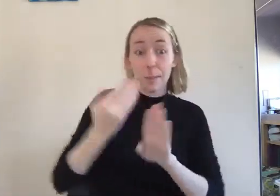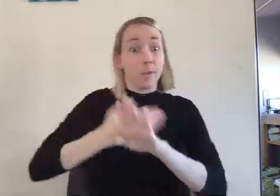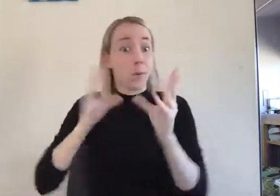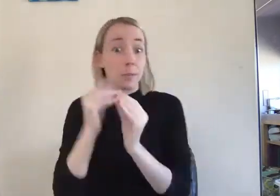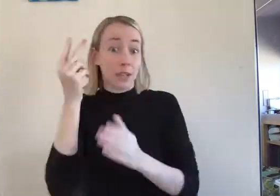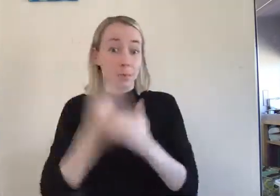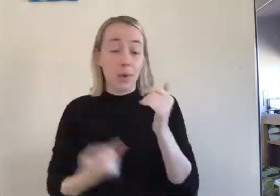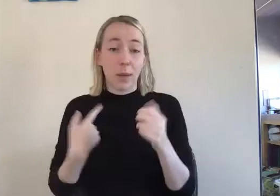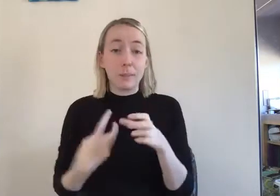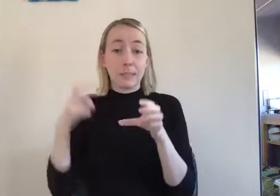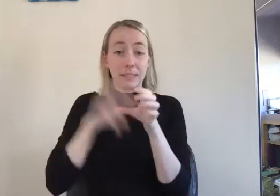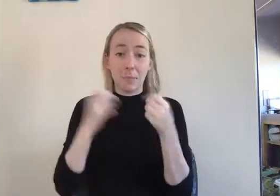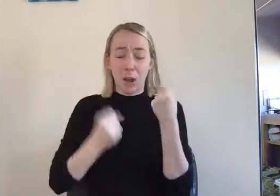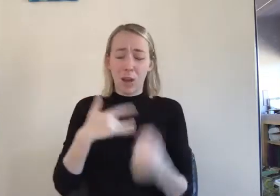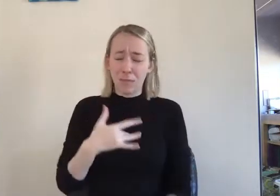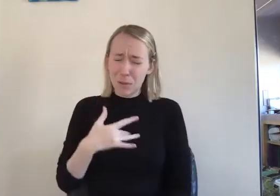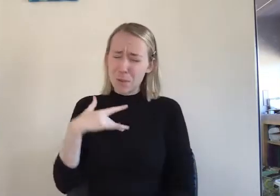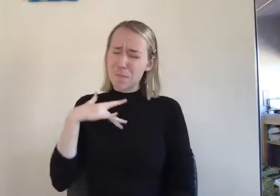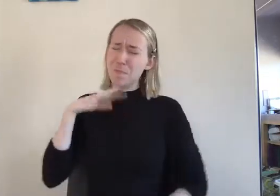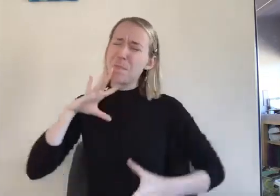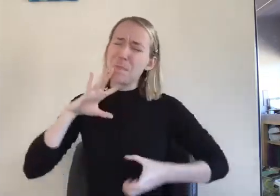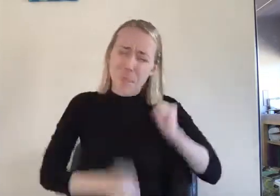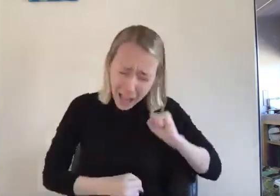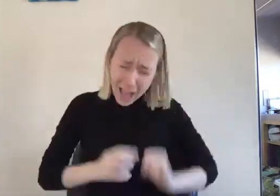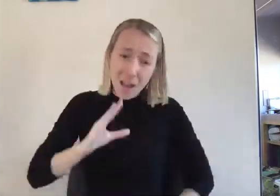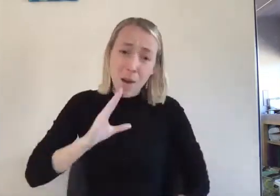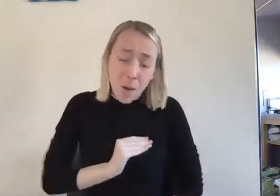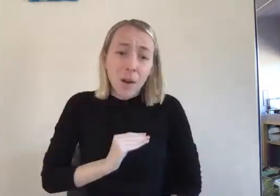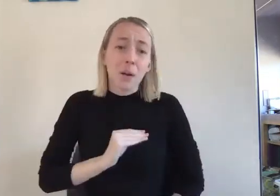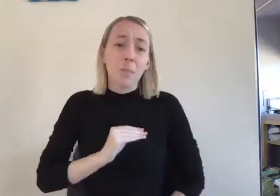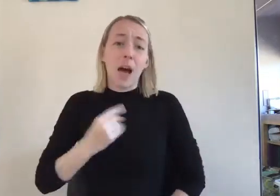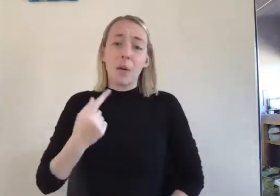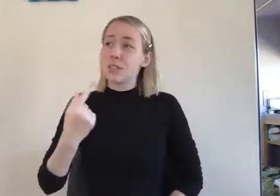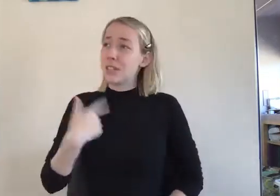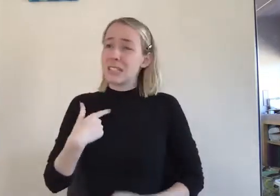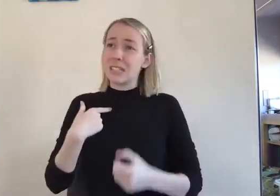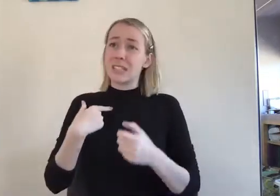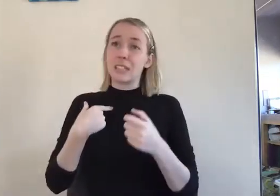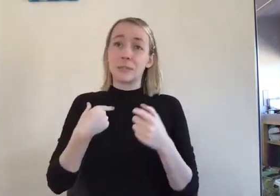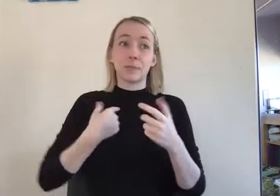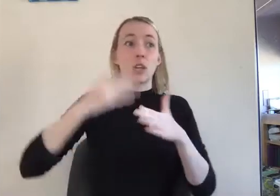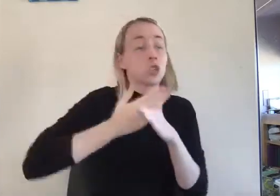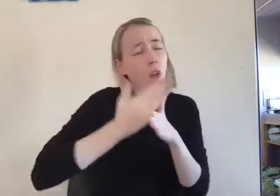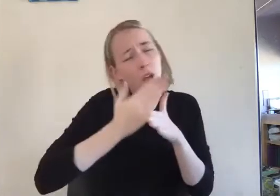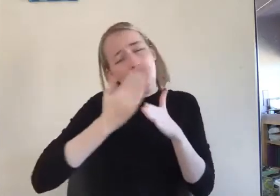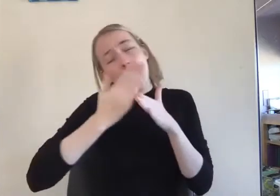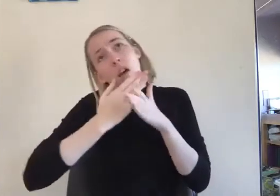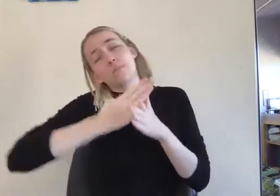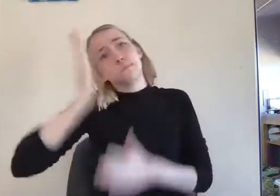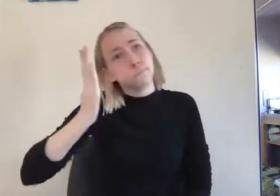meetings and before meetings, I would just feel so awful. And I would, I would just take up the whole meeting sharing about my